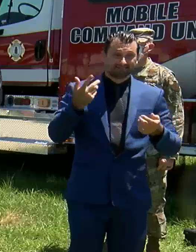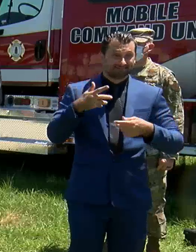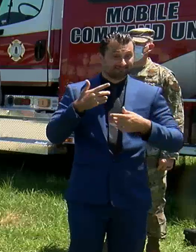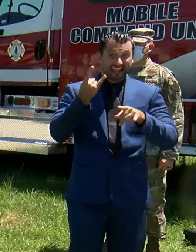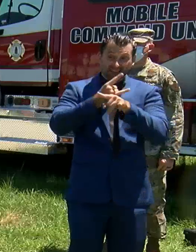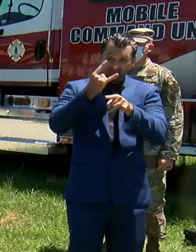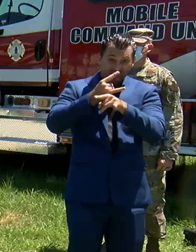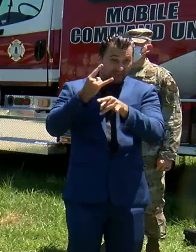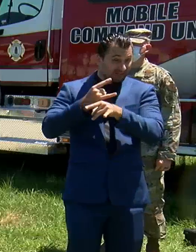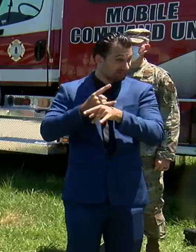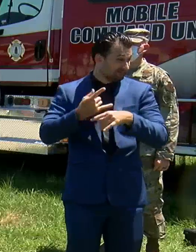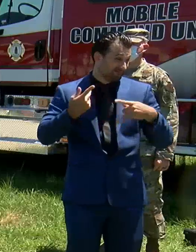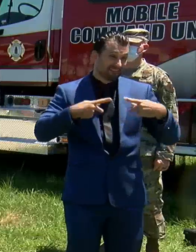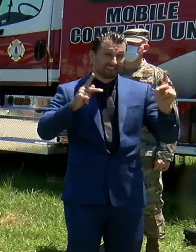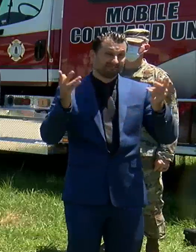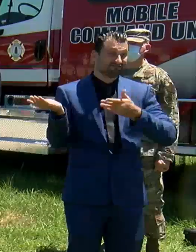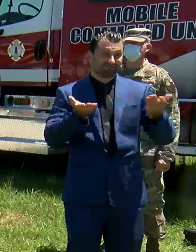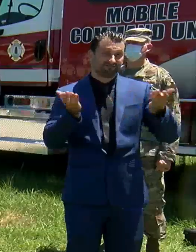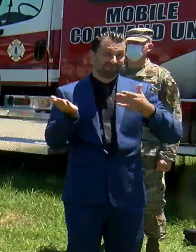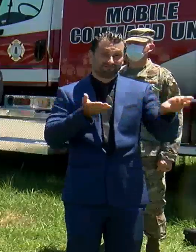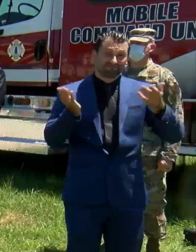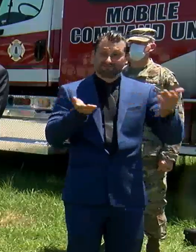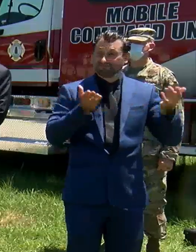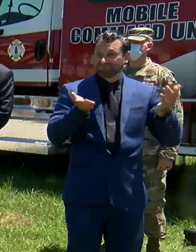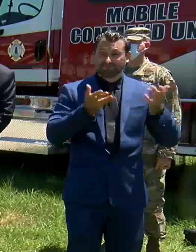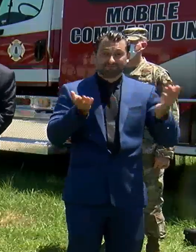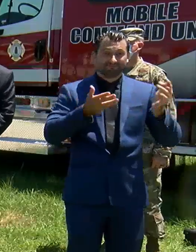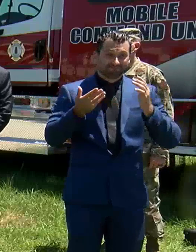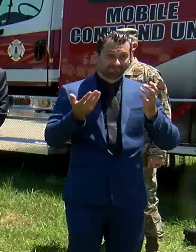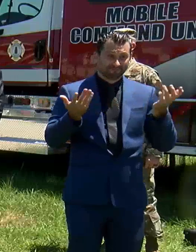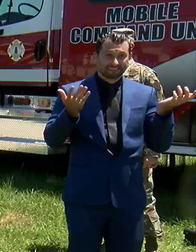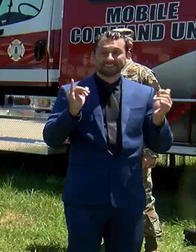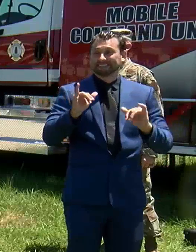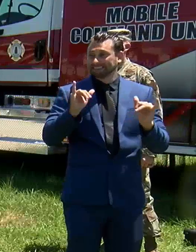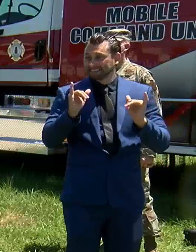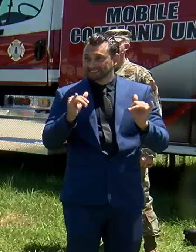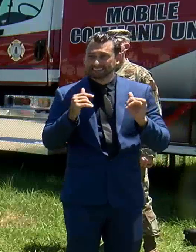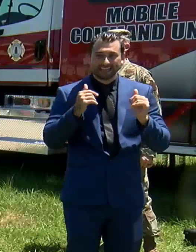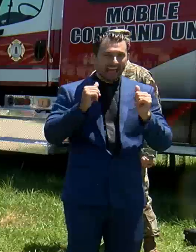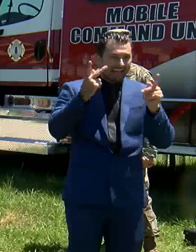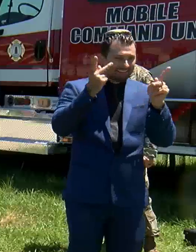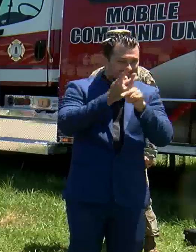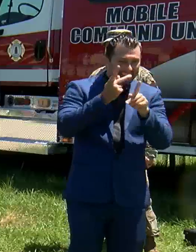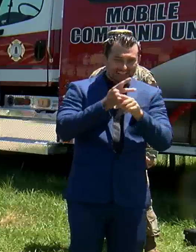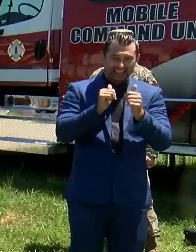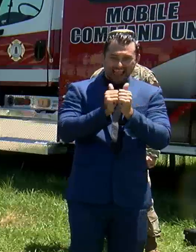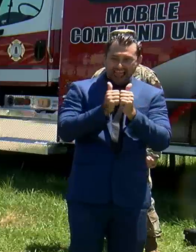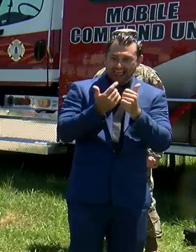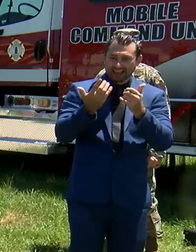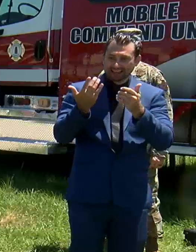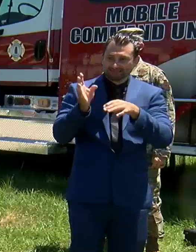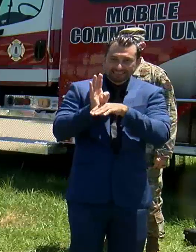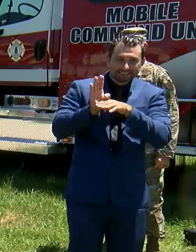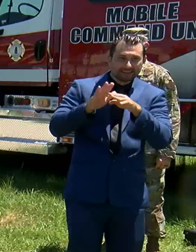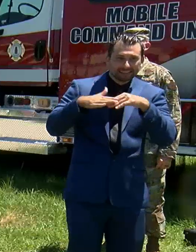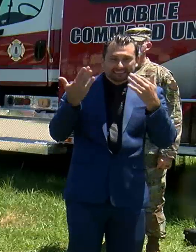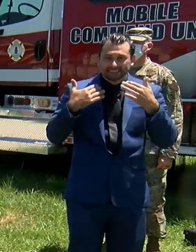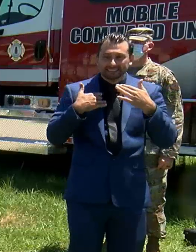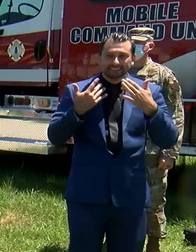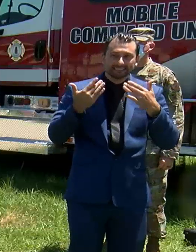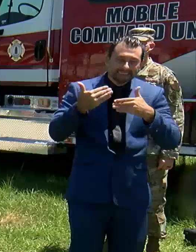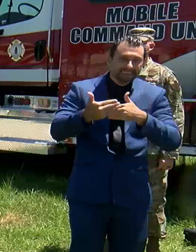it was kind of a baby step in terms of let's get in, let's get safe. But what I want people to do is go in, feel